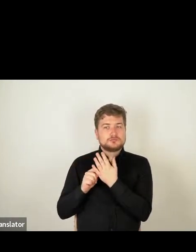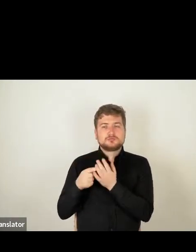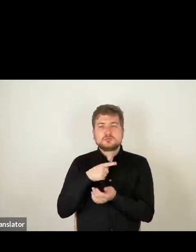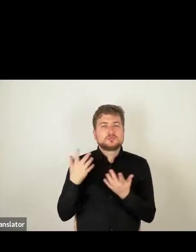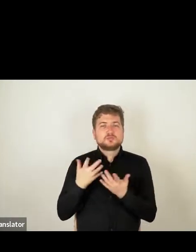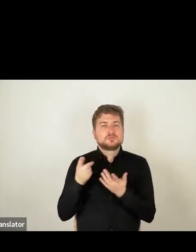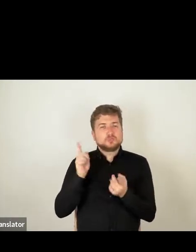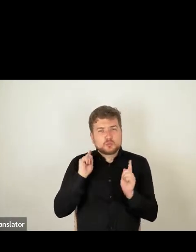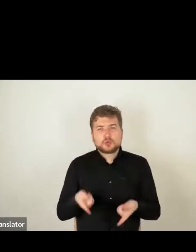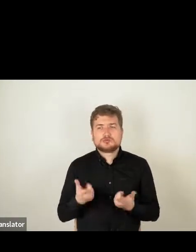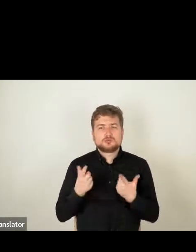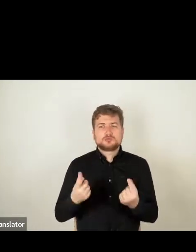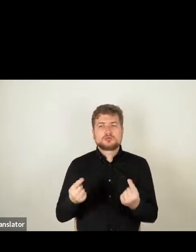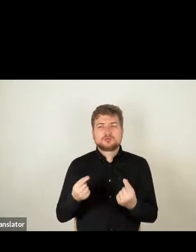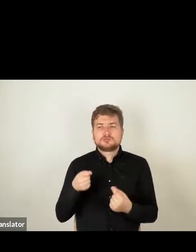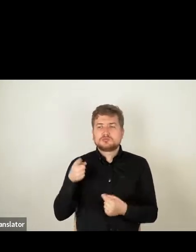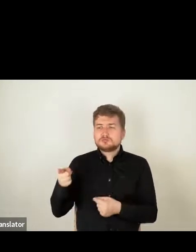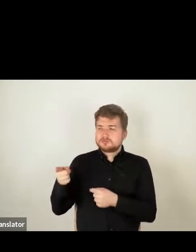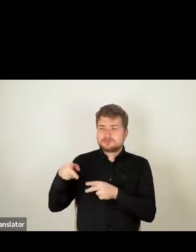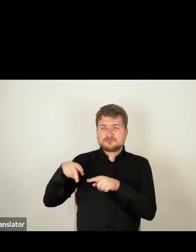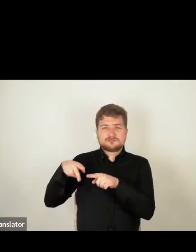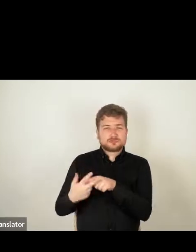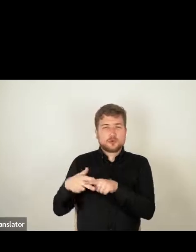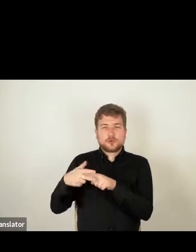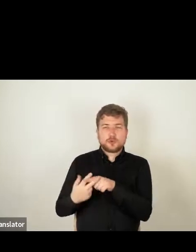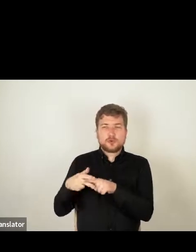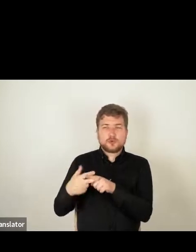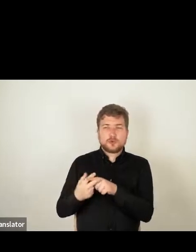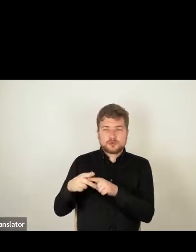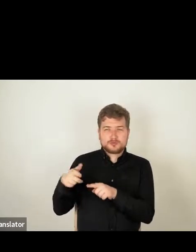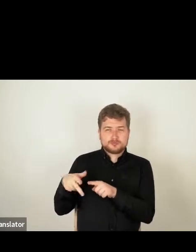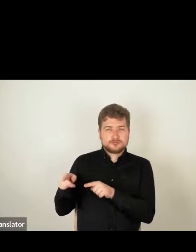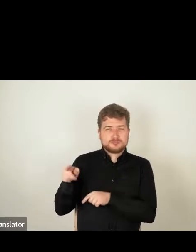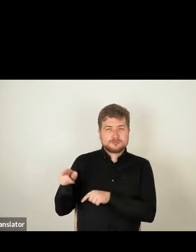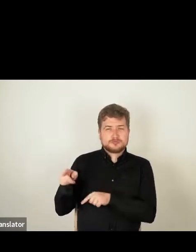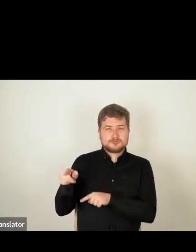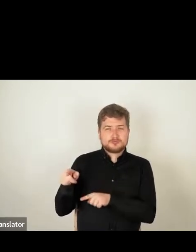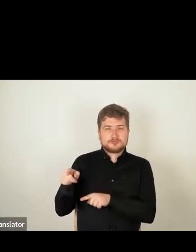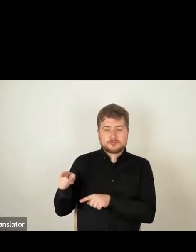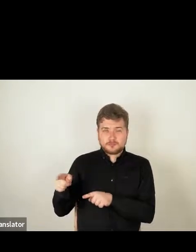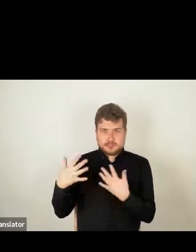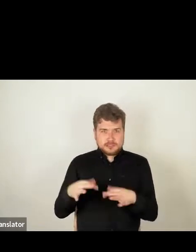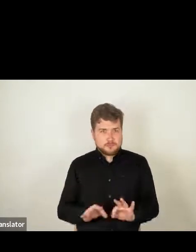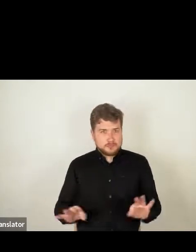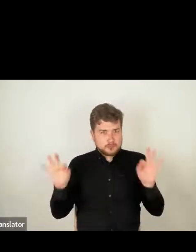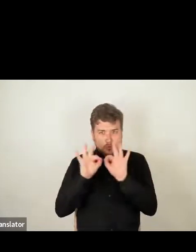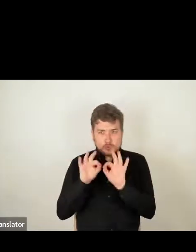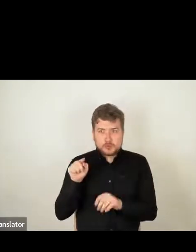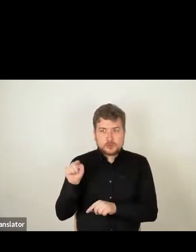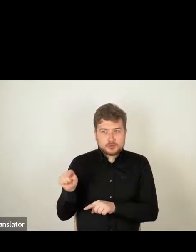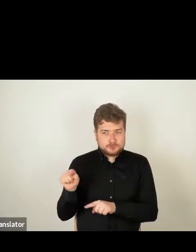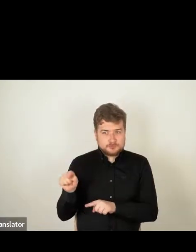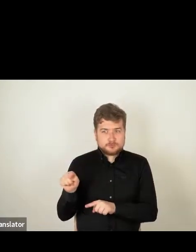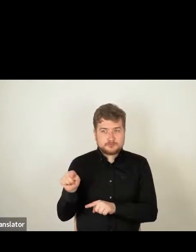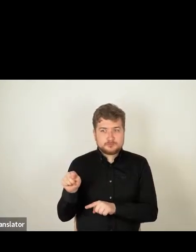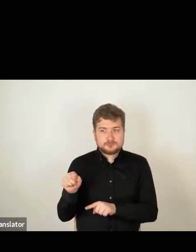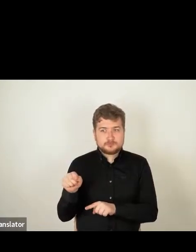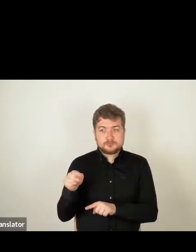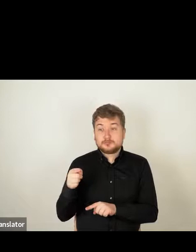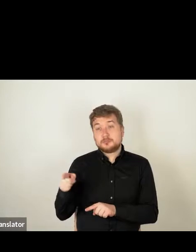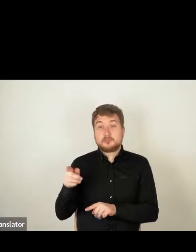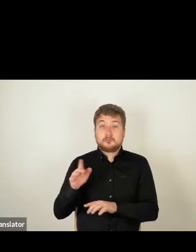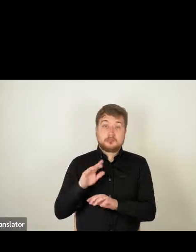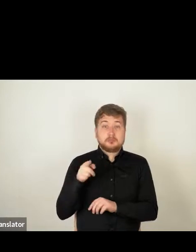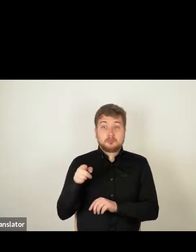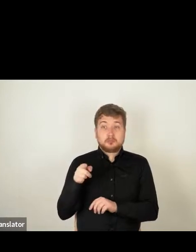that we need to look at. And I just wanted to point to not only my plan of action, which is available for anybody in the